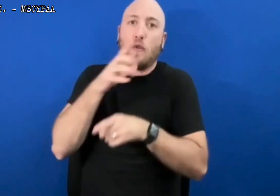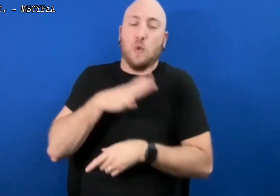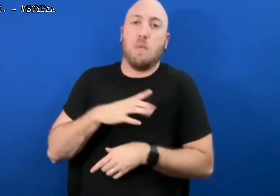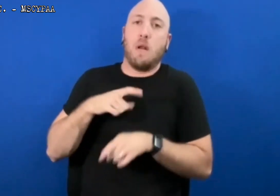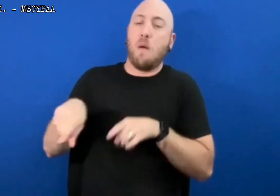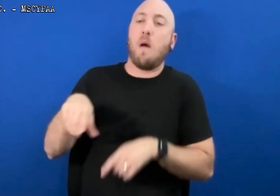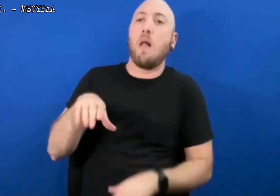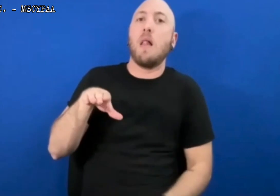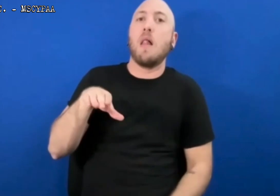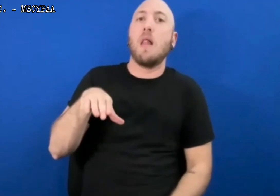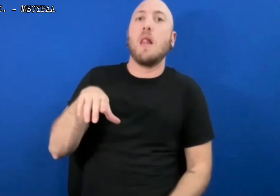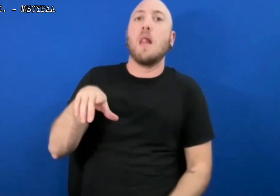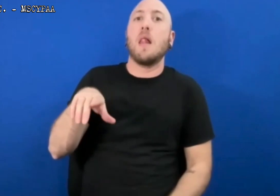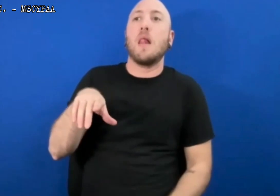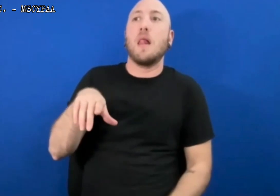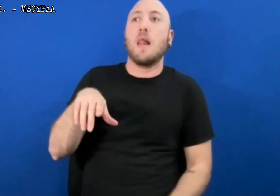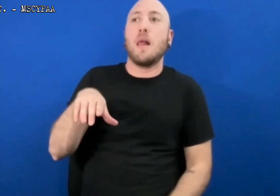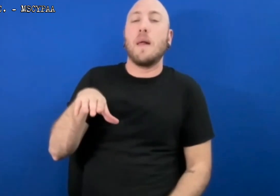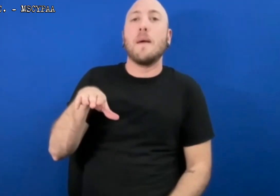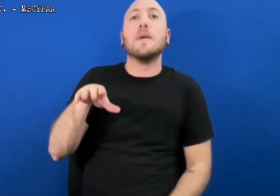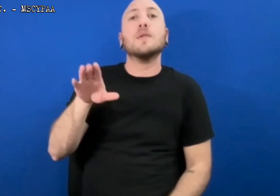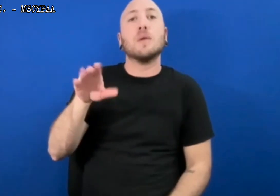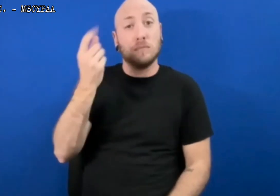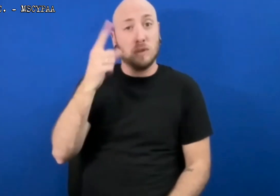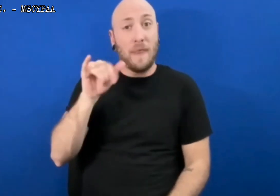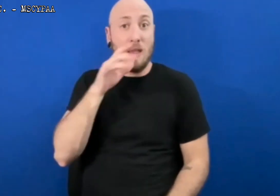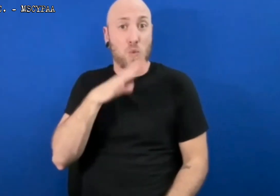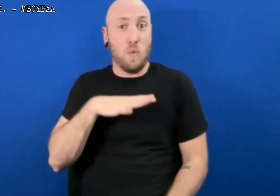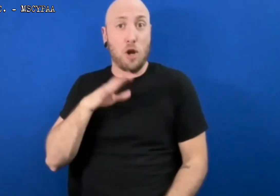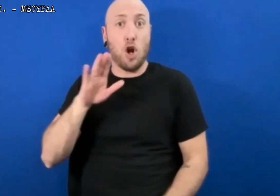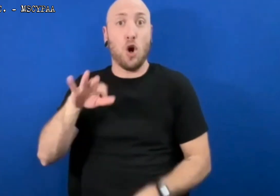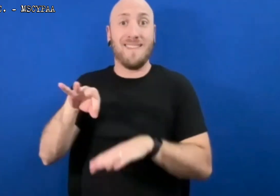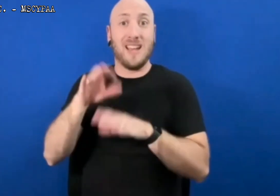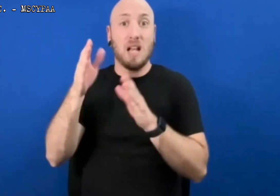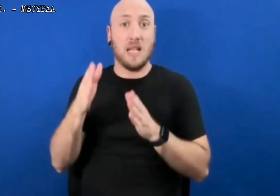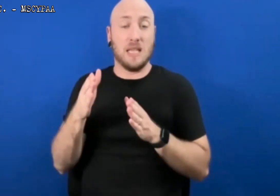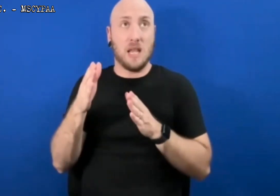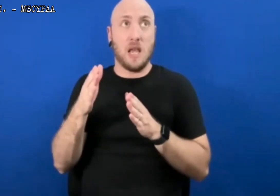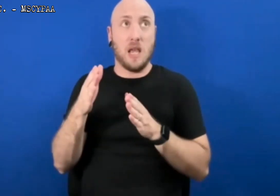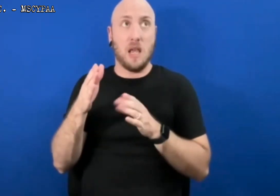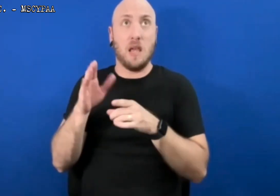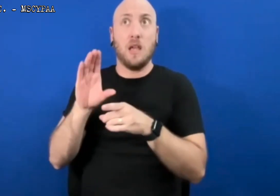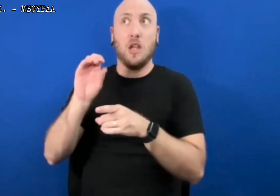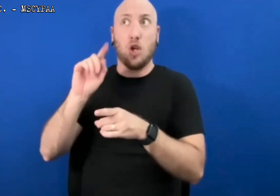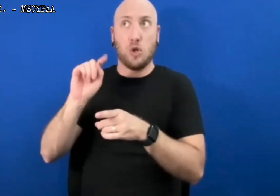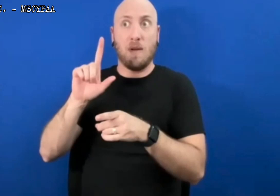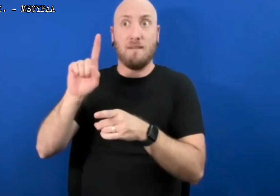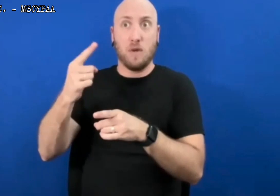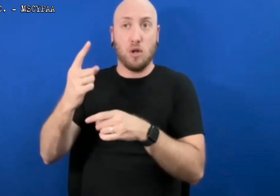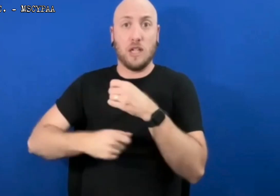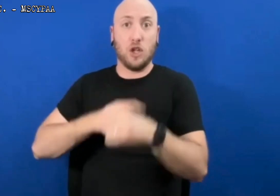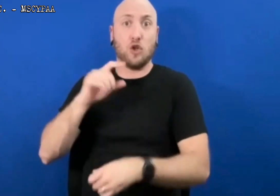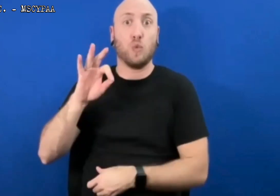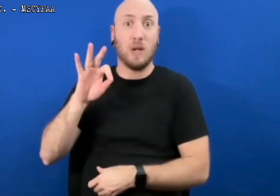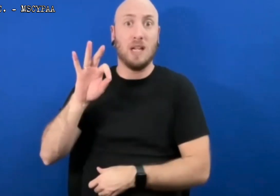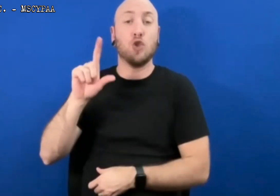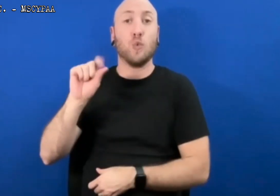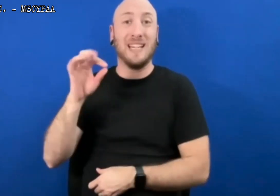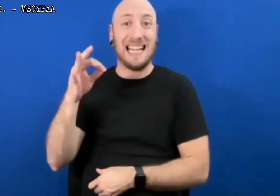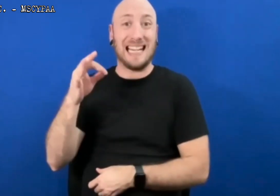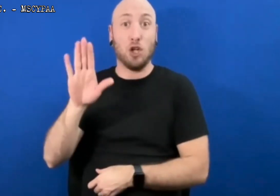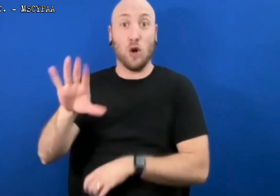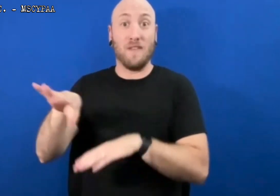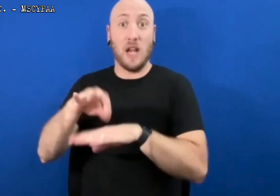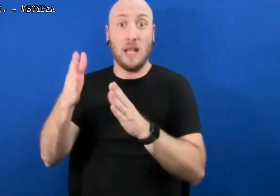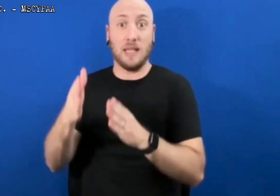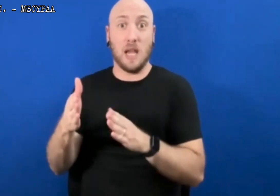and she said to me, so she had lost her fiance due to this disease October 1st of 2019. And she said to me,